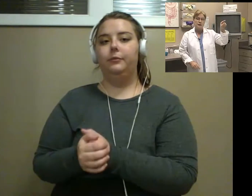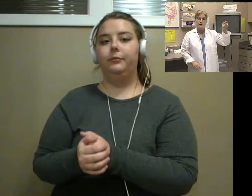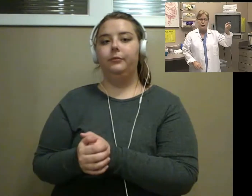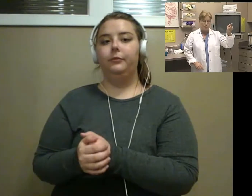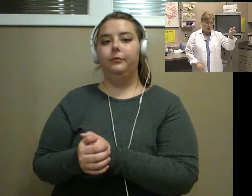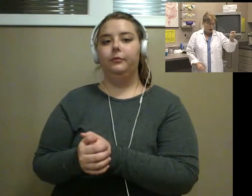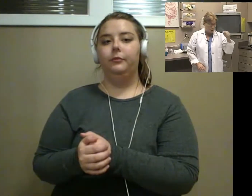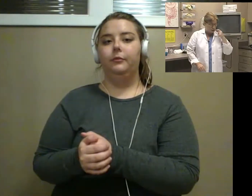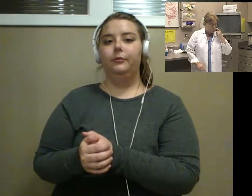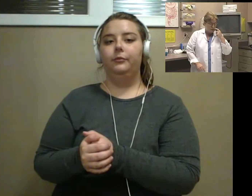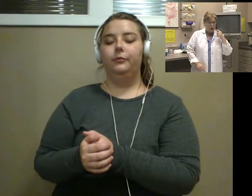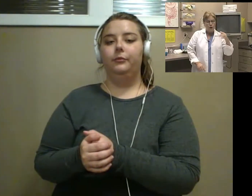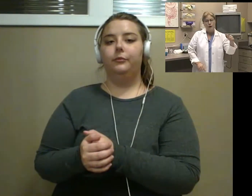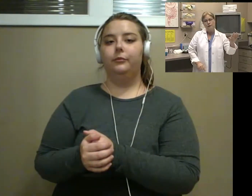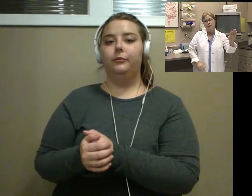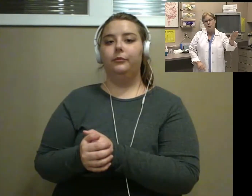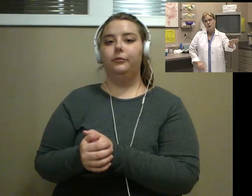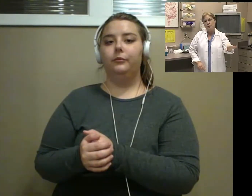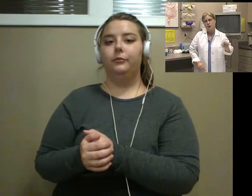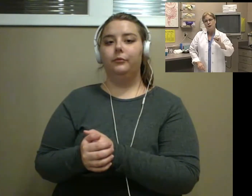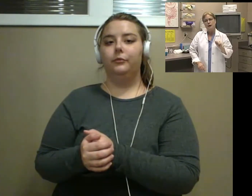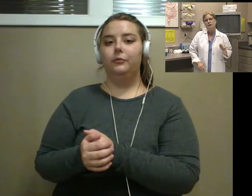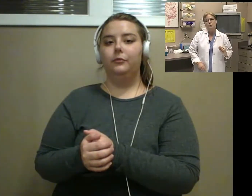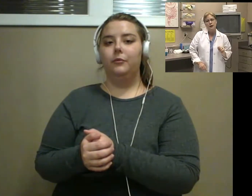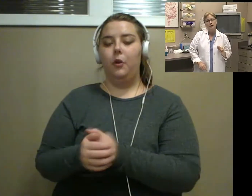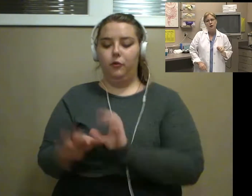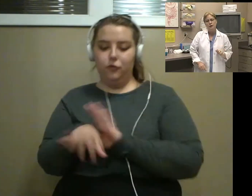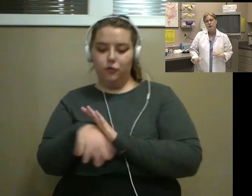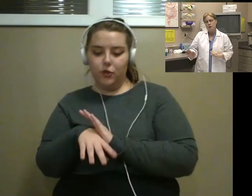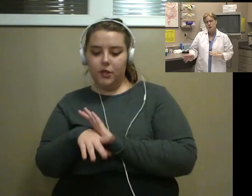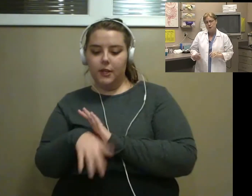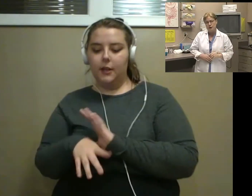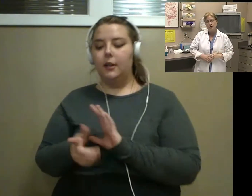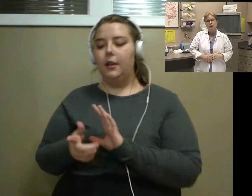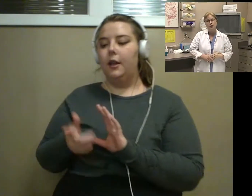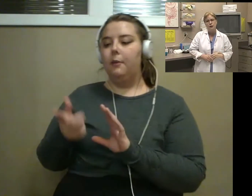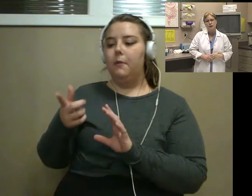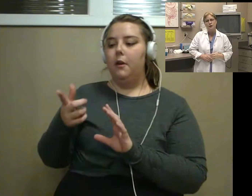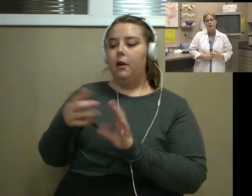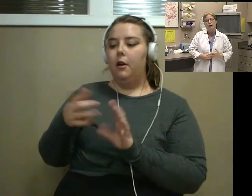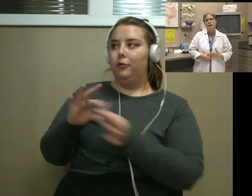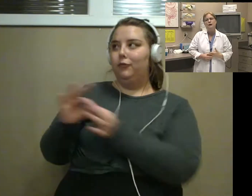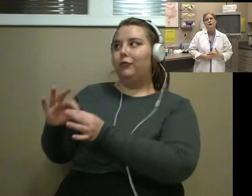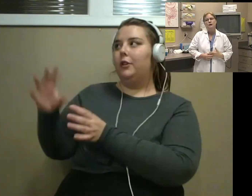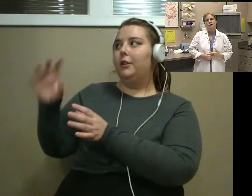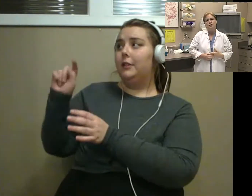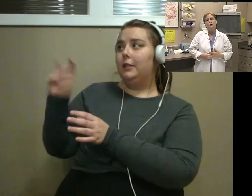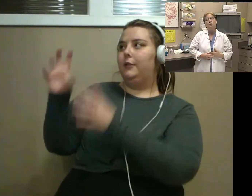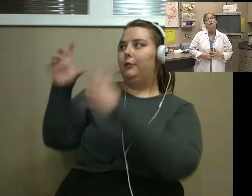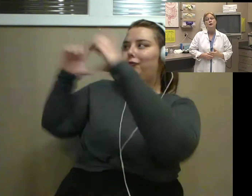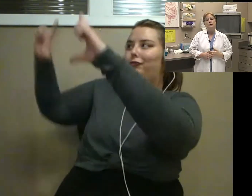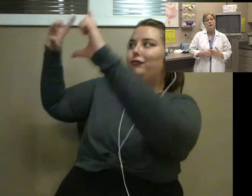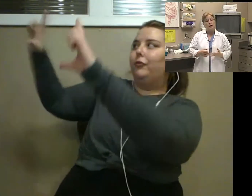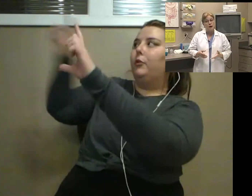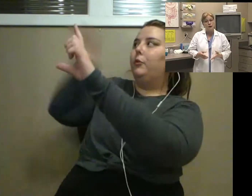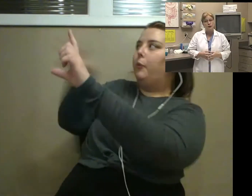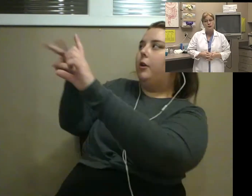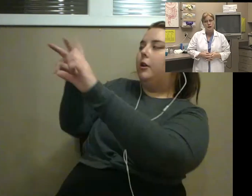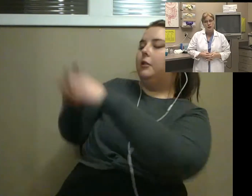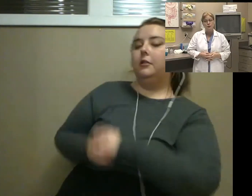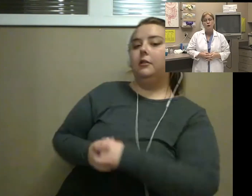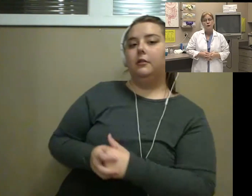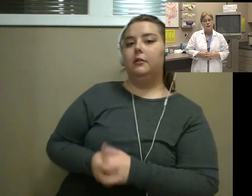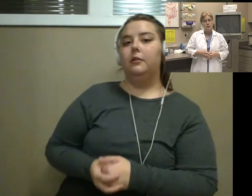a television monitor. You'll have a nurse on one side of the bed also, physician on the other side. The nurse will be giving the